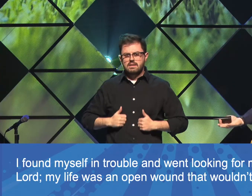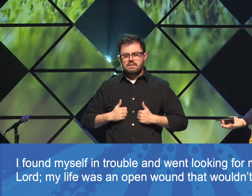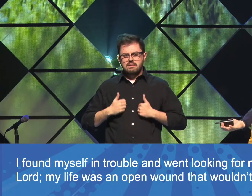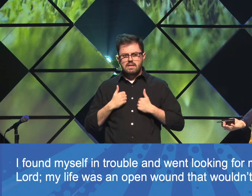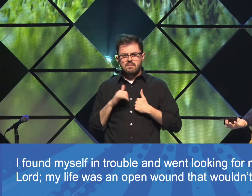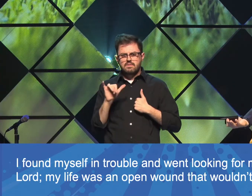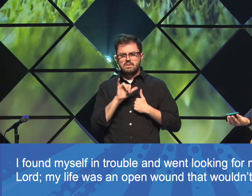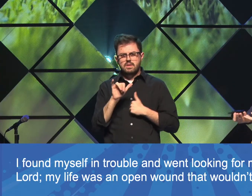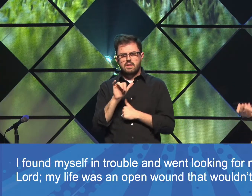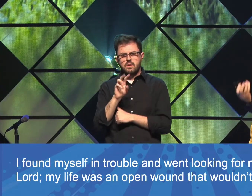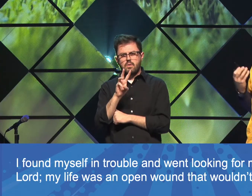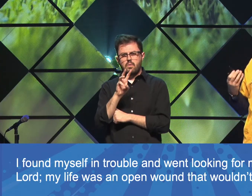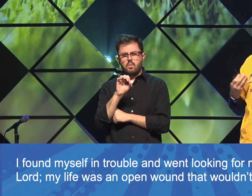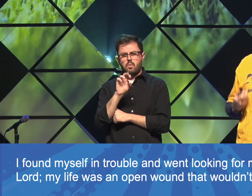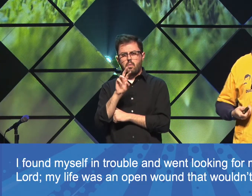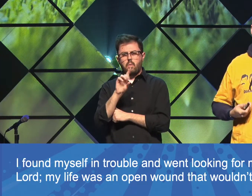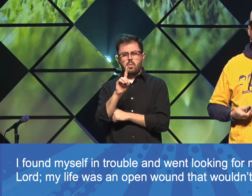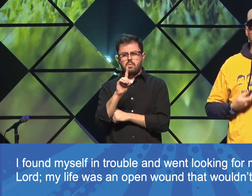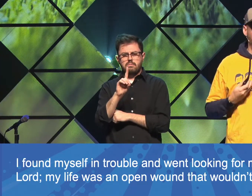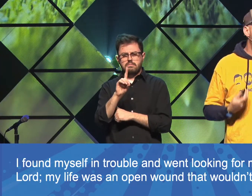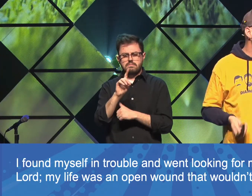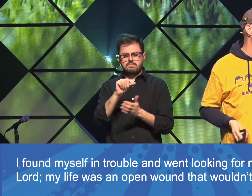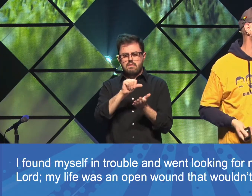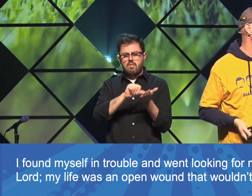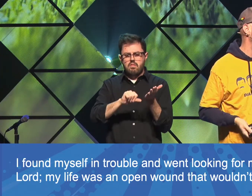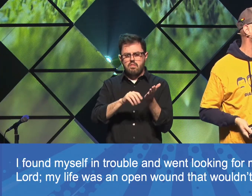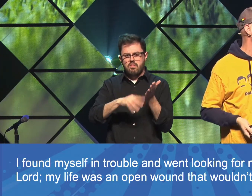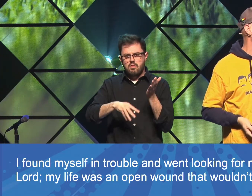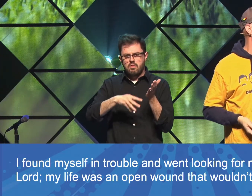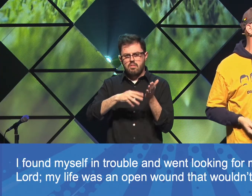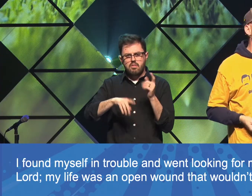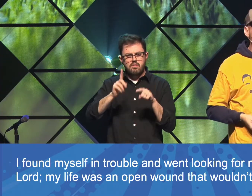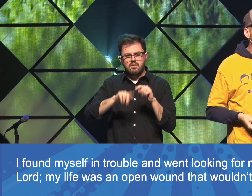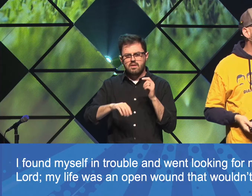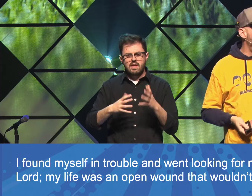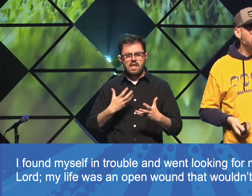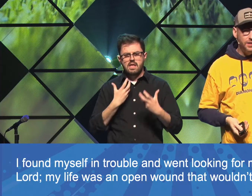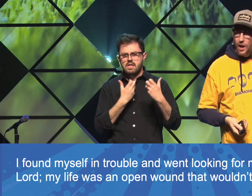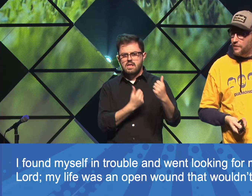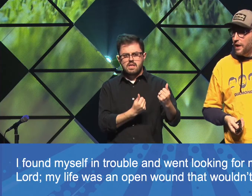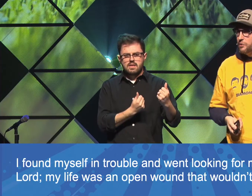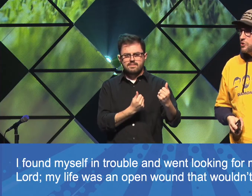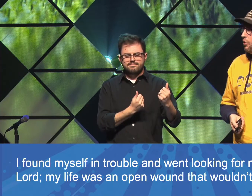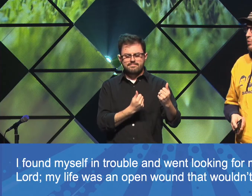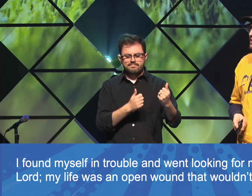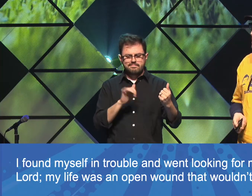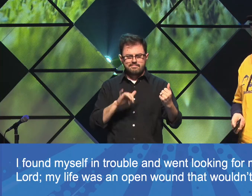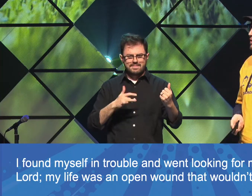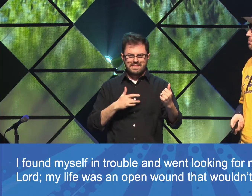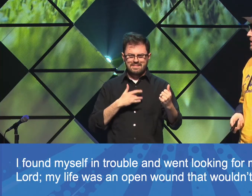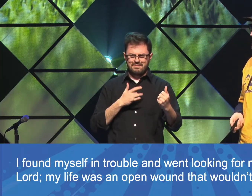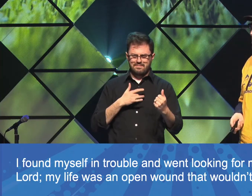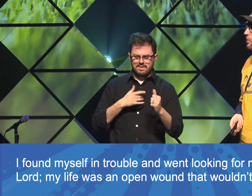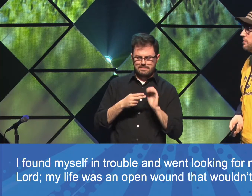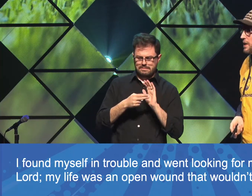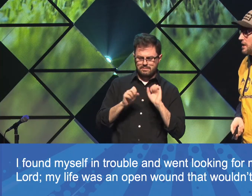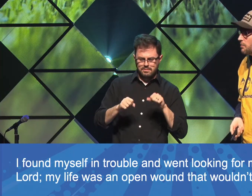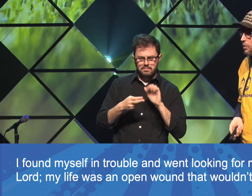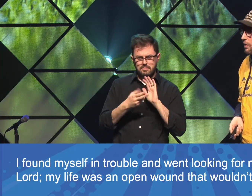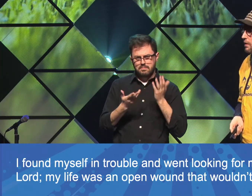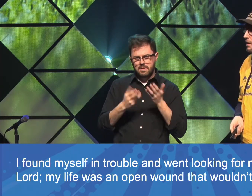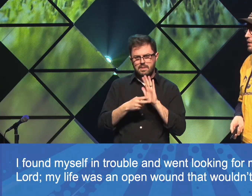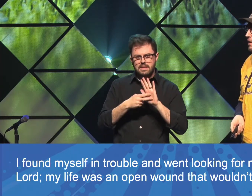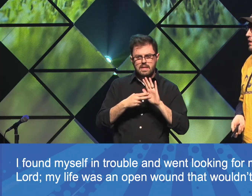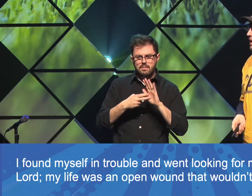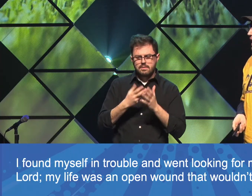that describing? I feel like that's describing lostness. I went trying to find this God that I was told was going to be with me and isn't with me